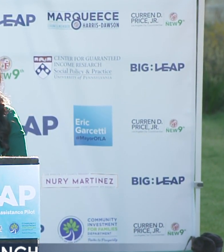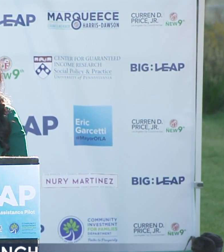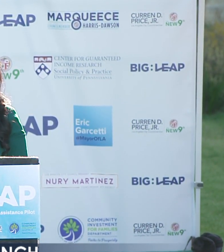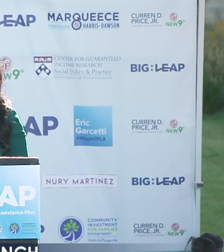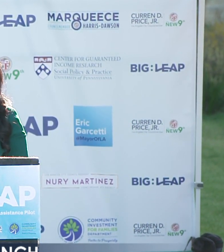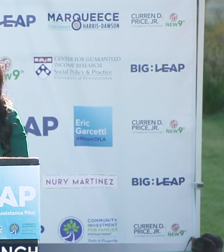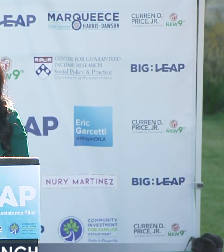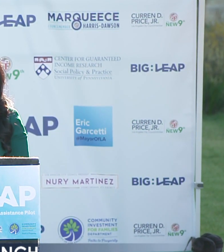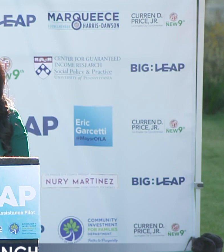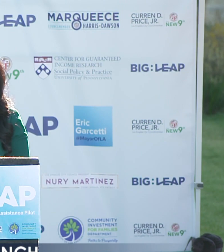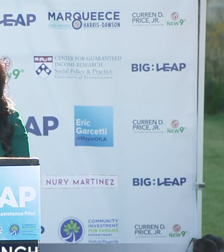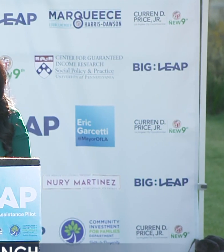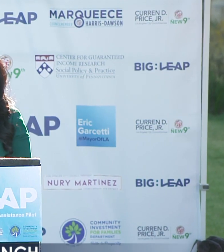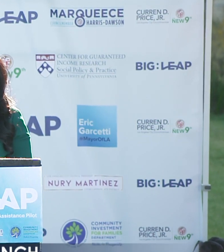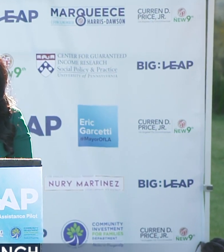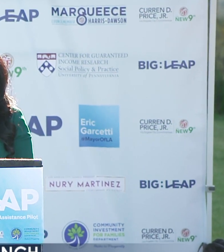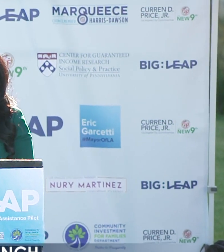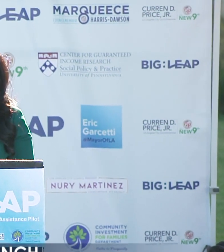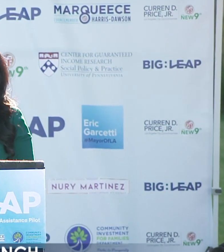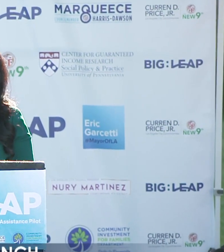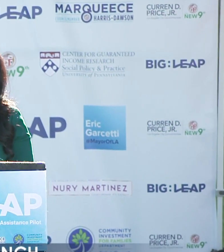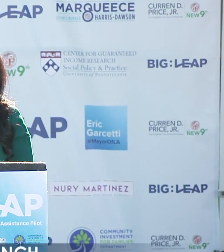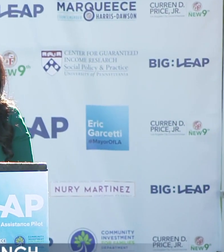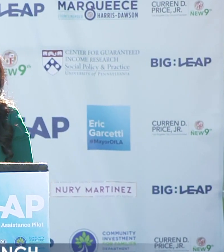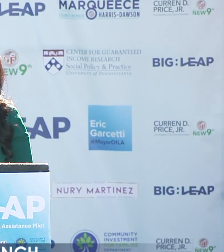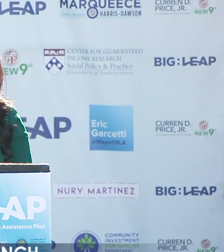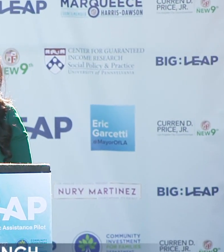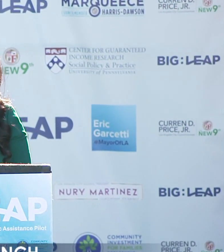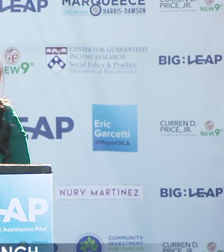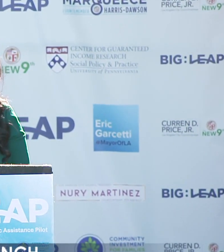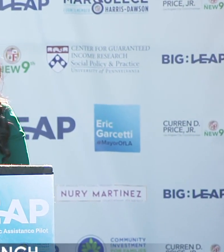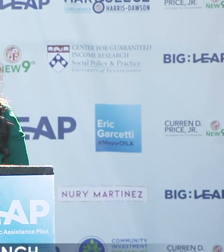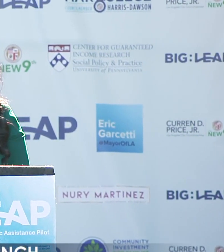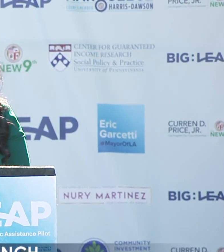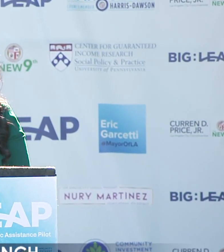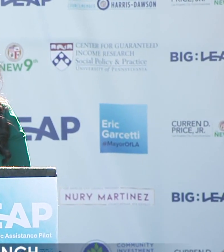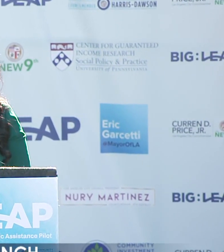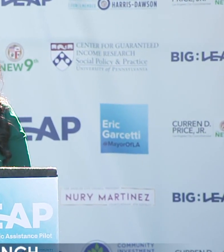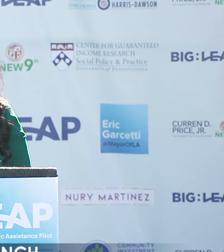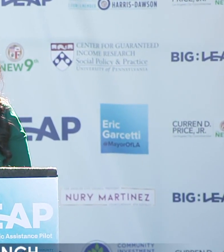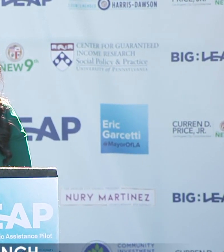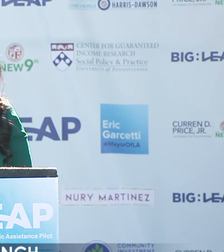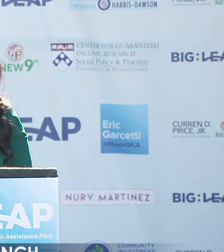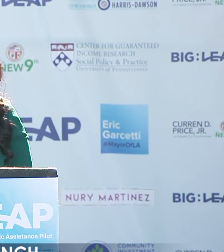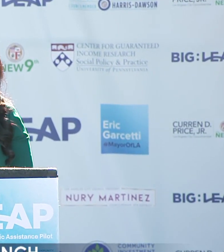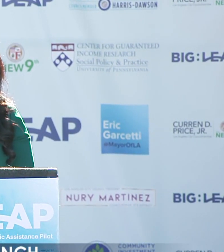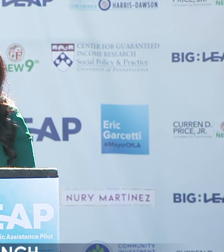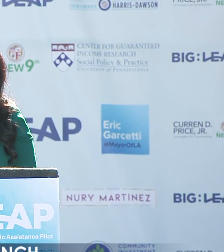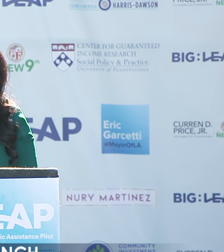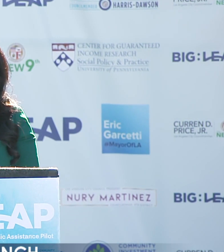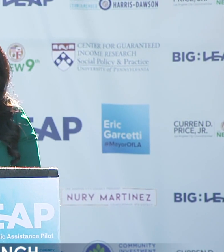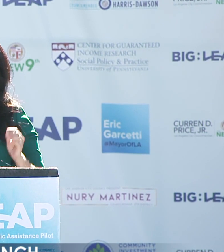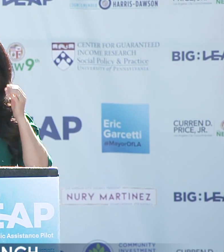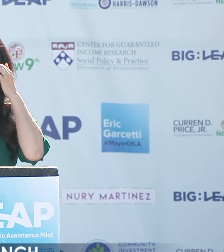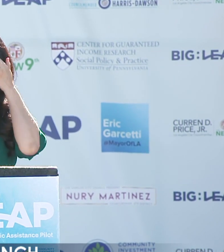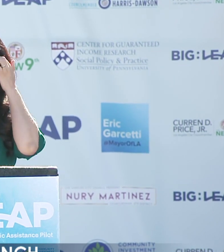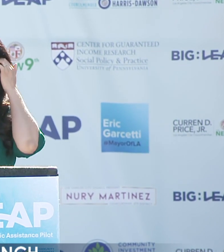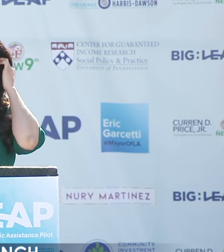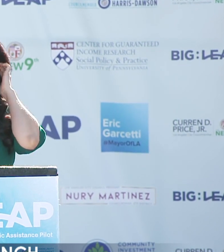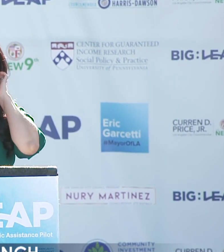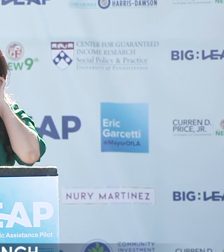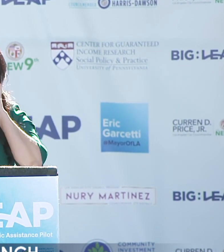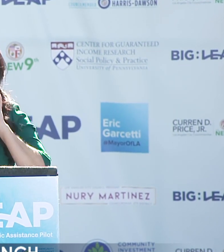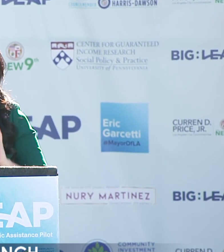ciudad. La mayoría son individuos de personas de color o minorías en nuestra ciudad. Y un tercio de estos